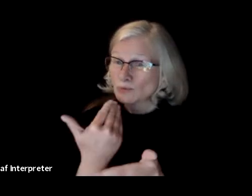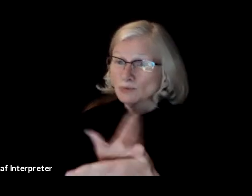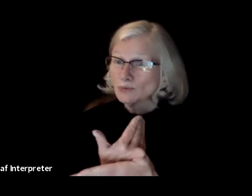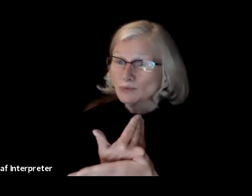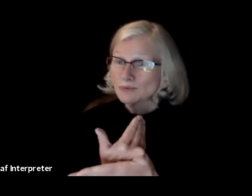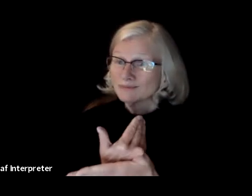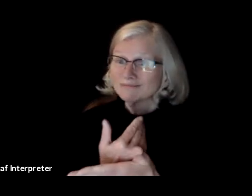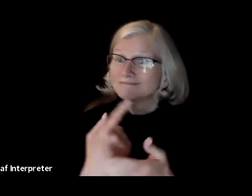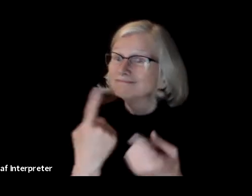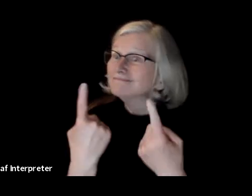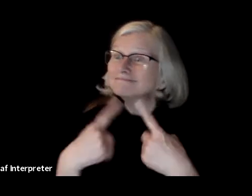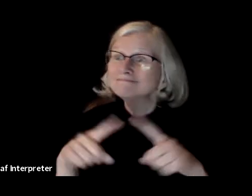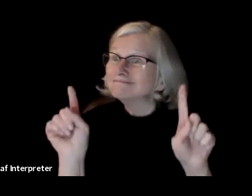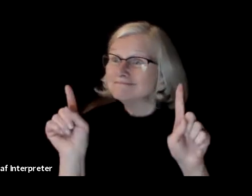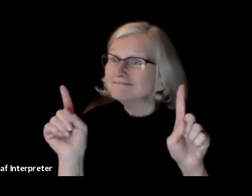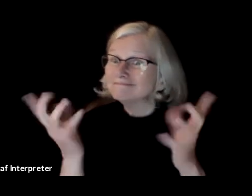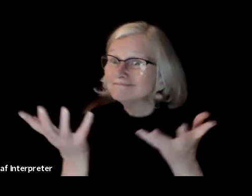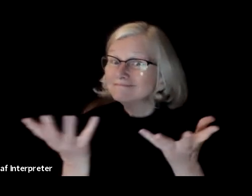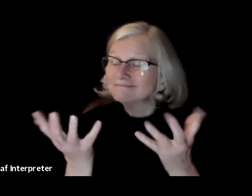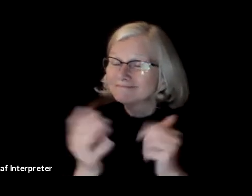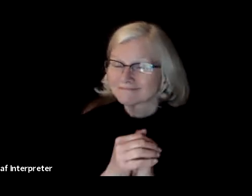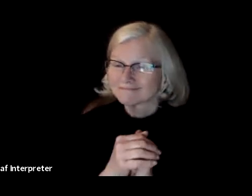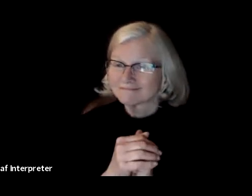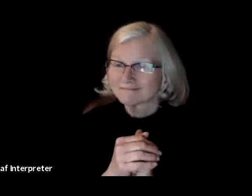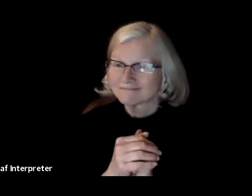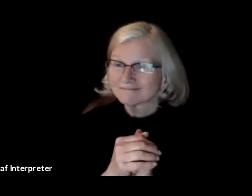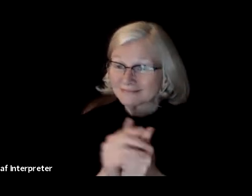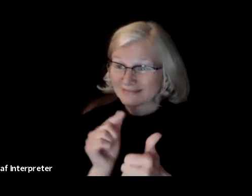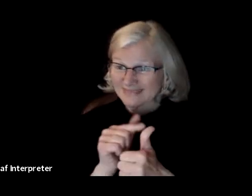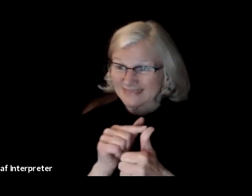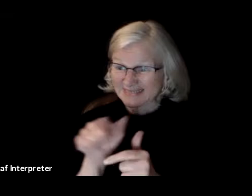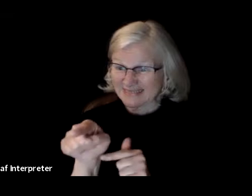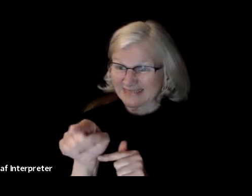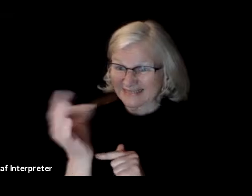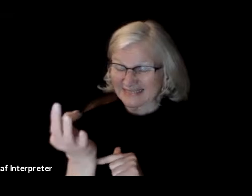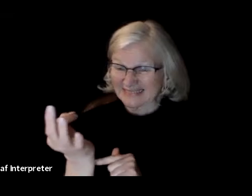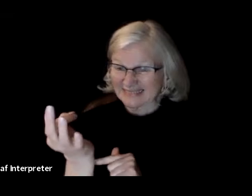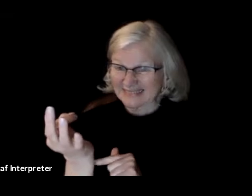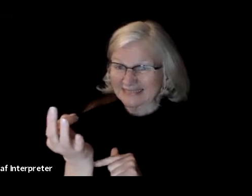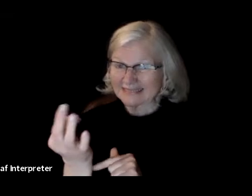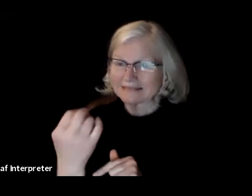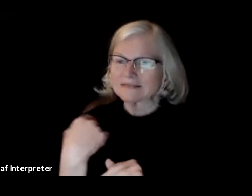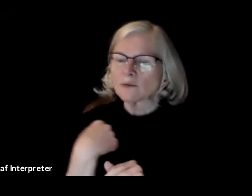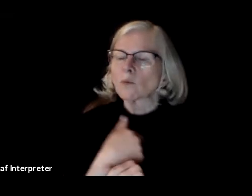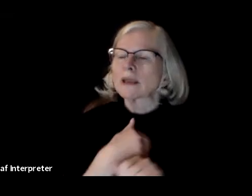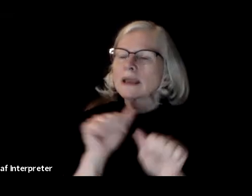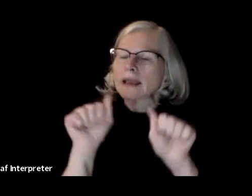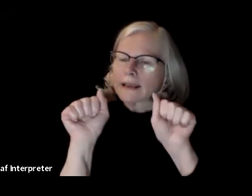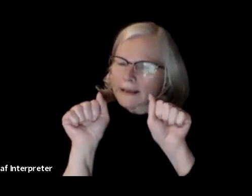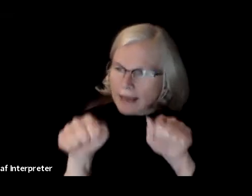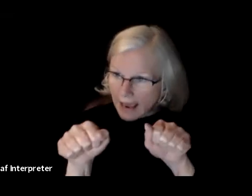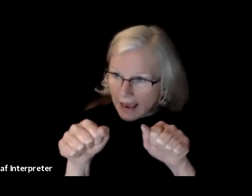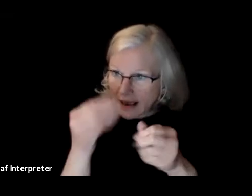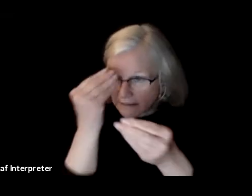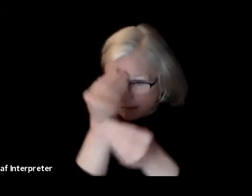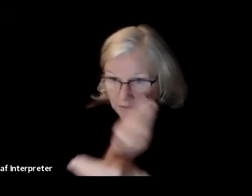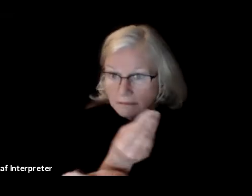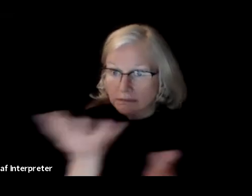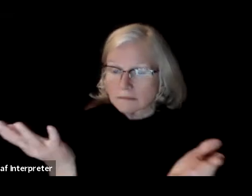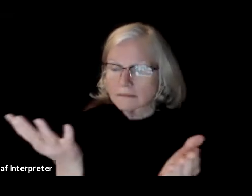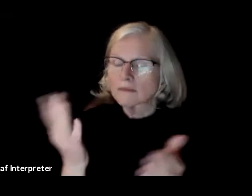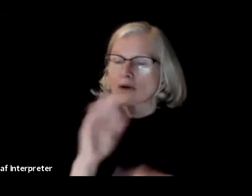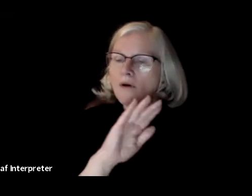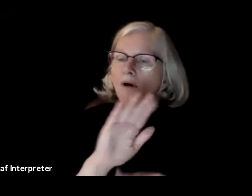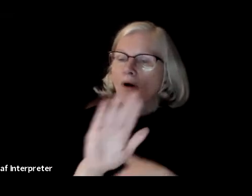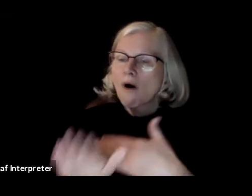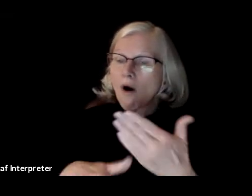end of this week, pretty much all residents and staff in the nearly 2,000 long-term care facilities